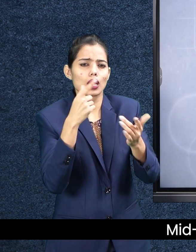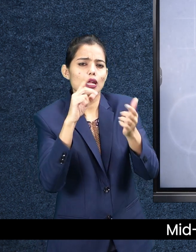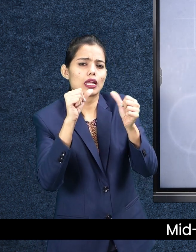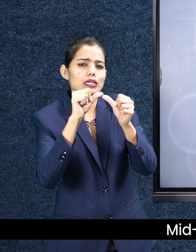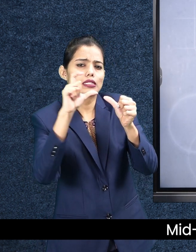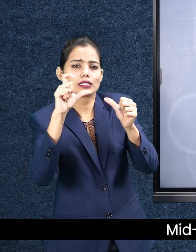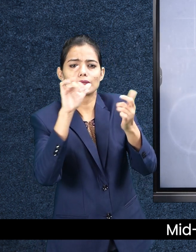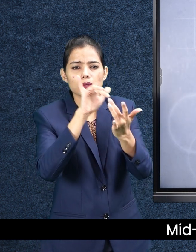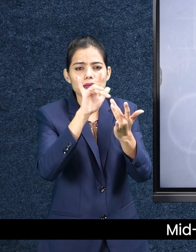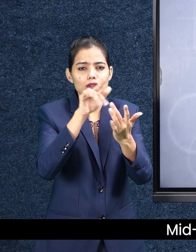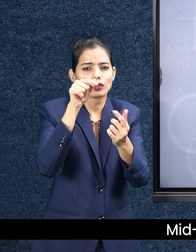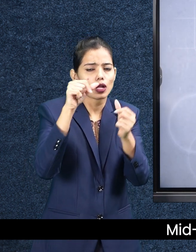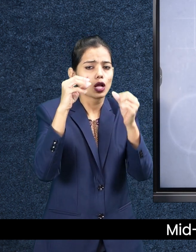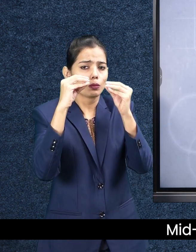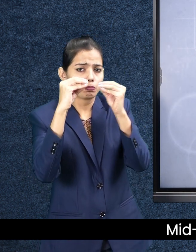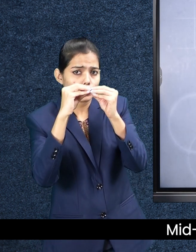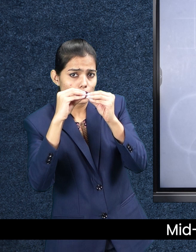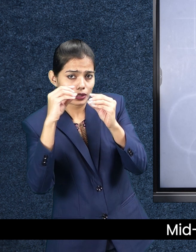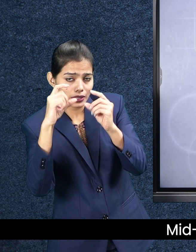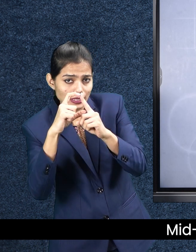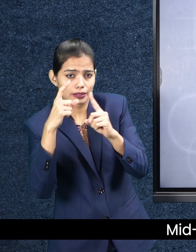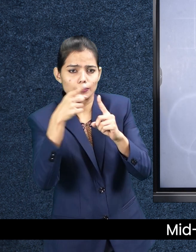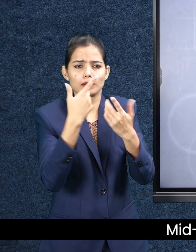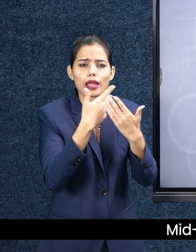Midpoint of AC is equal to midpoint of BD.